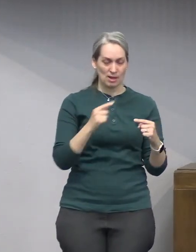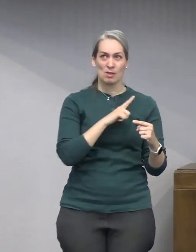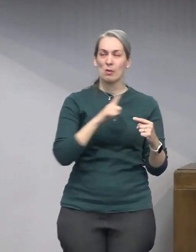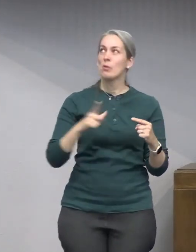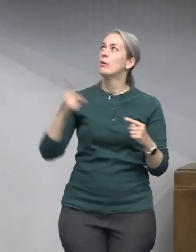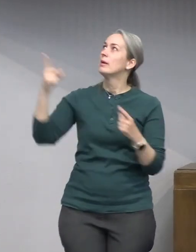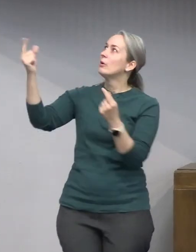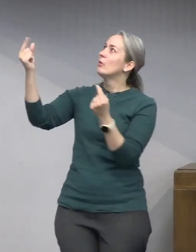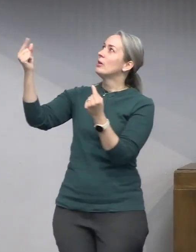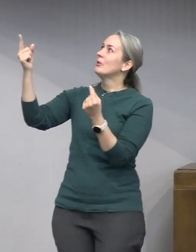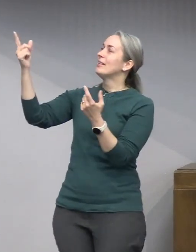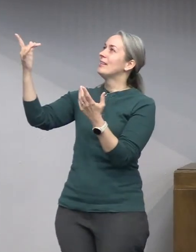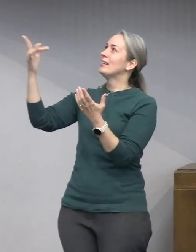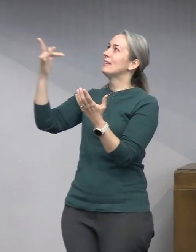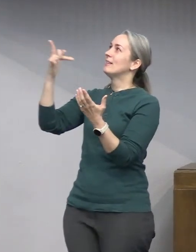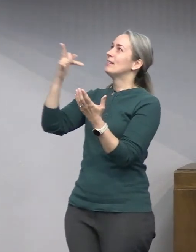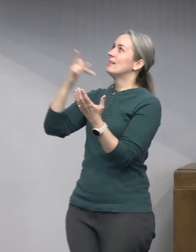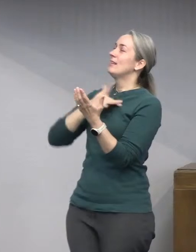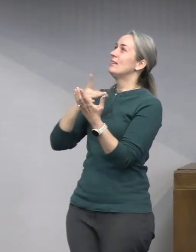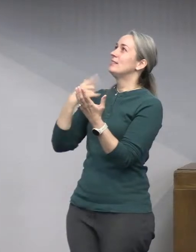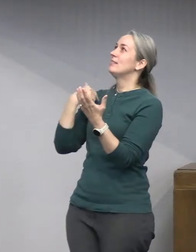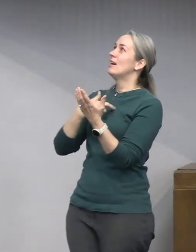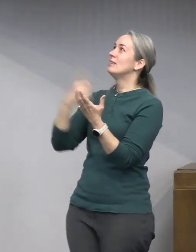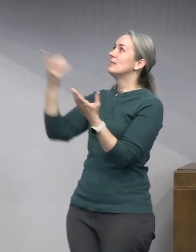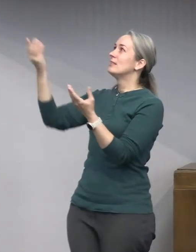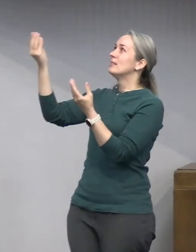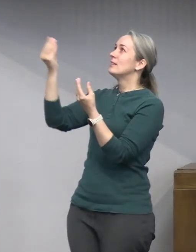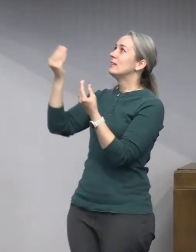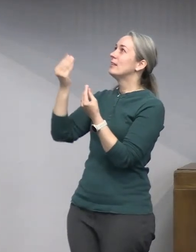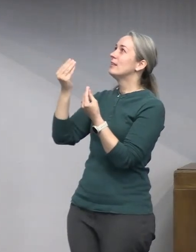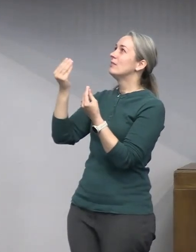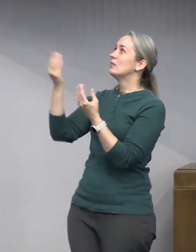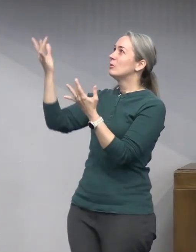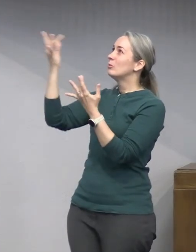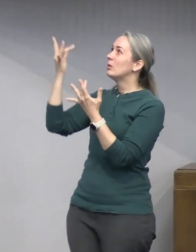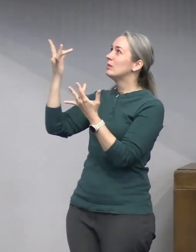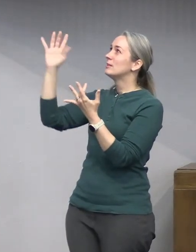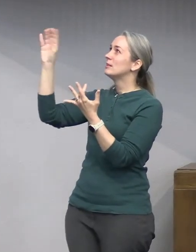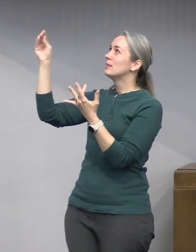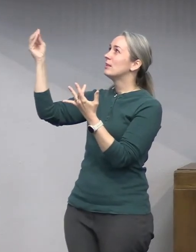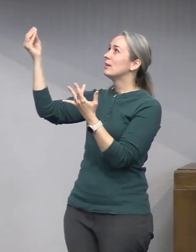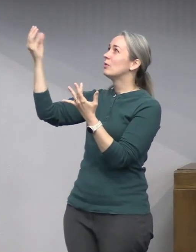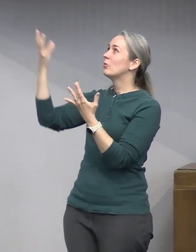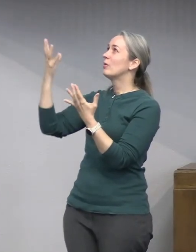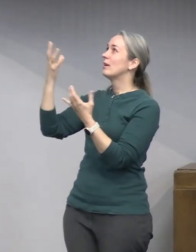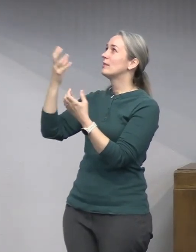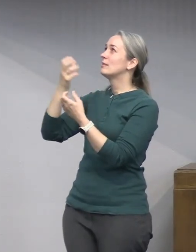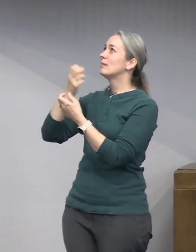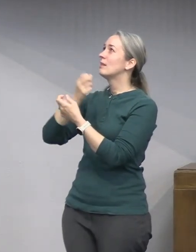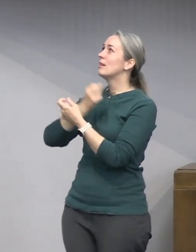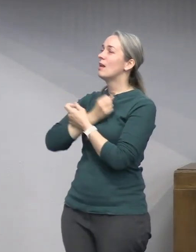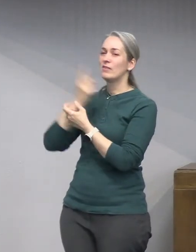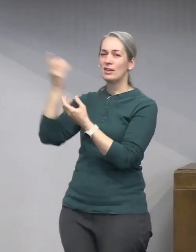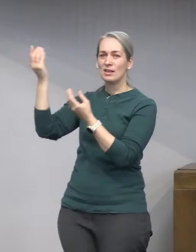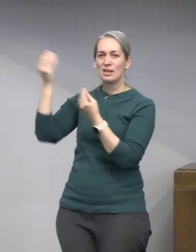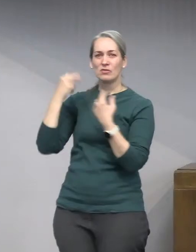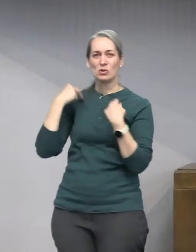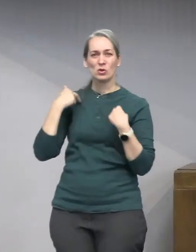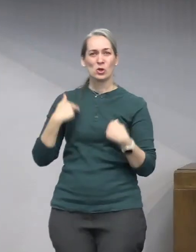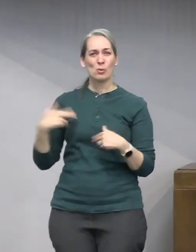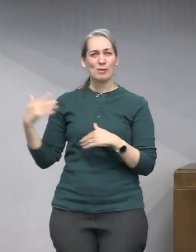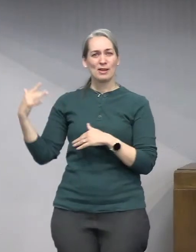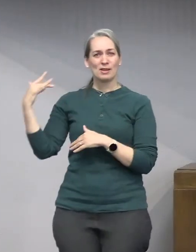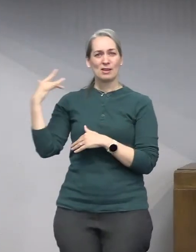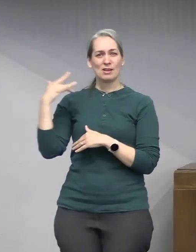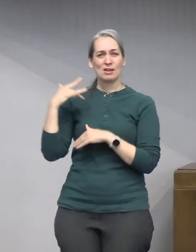and touch us and grant us mercy and grace and love, the human touch.